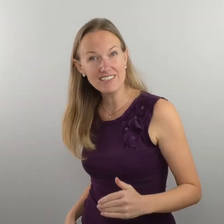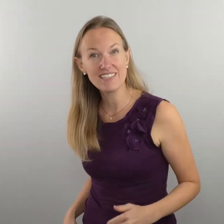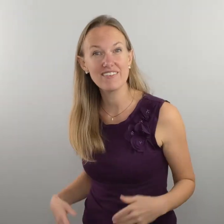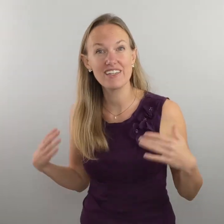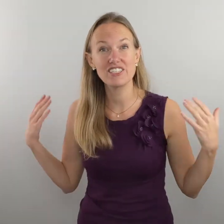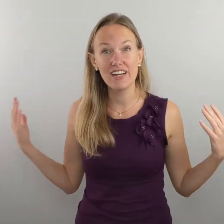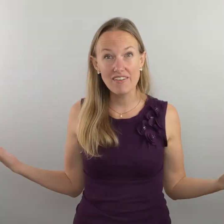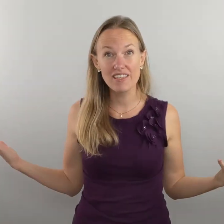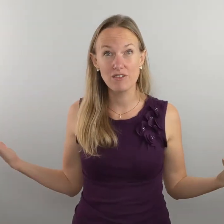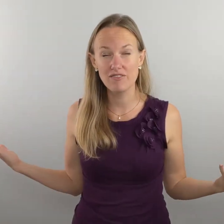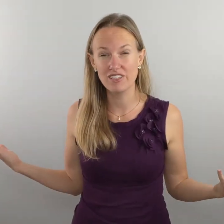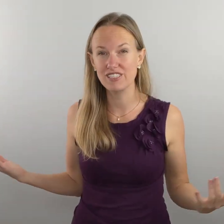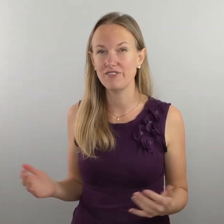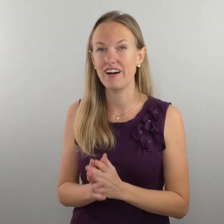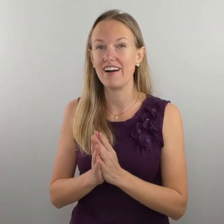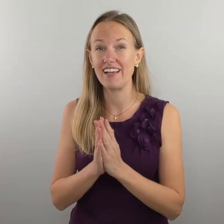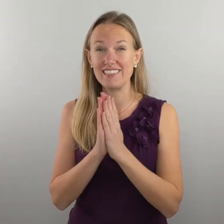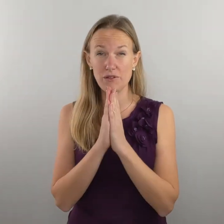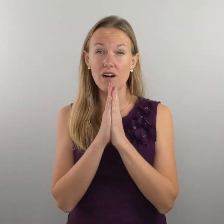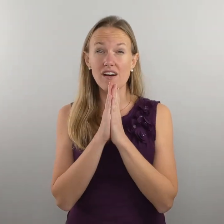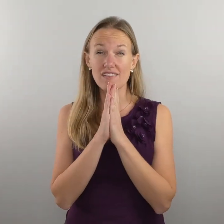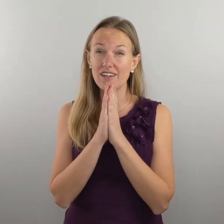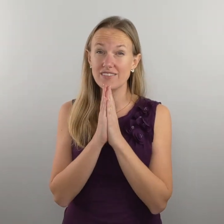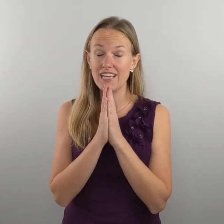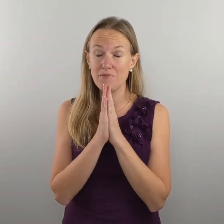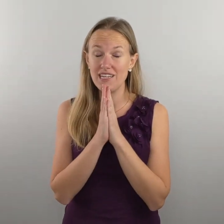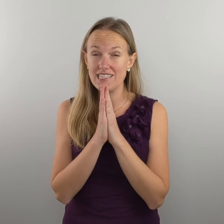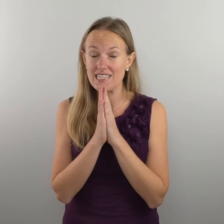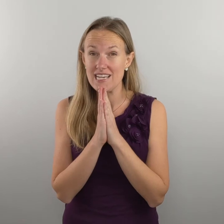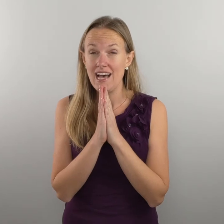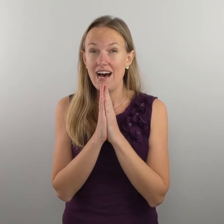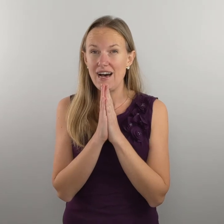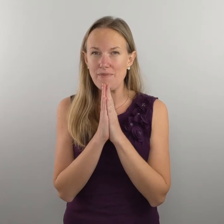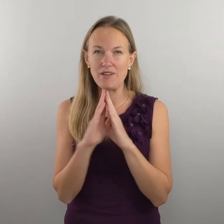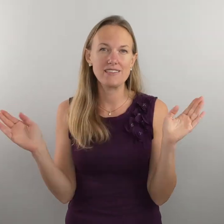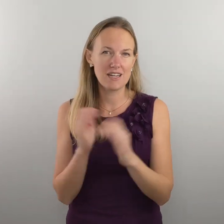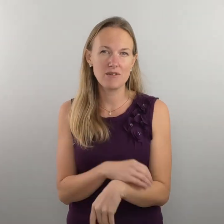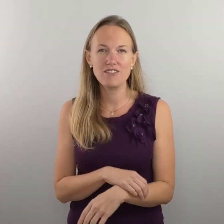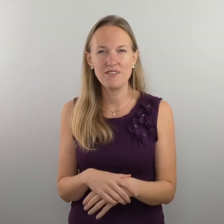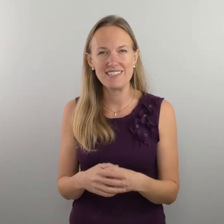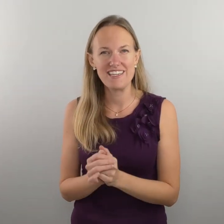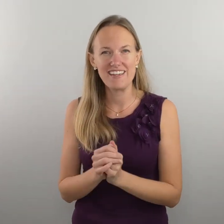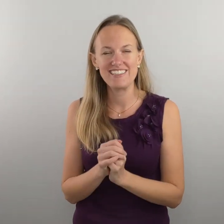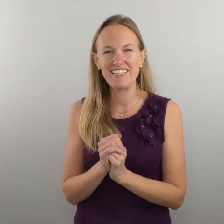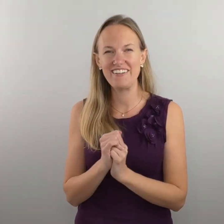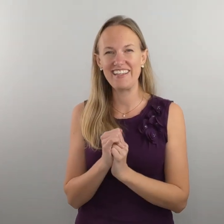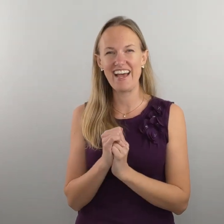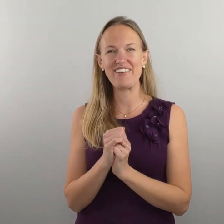and then we're going to try everything we've learned so far. I can see we're already over 10 minutes, but you guys got to be used to it, considering that we're